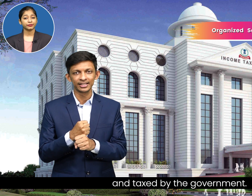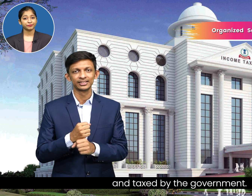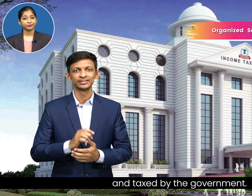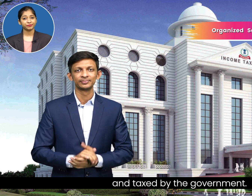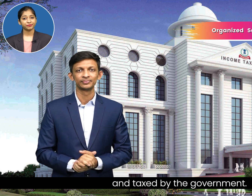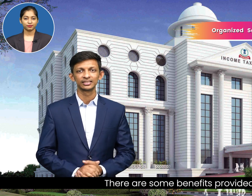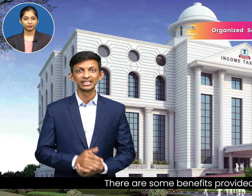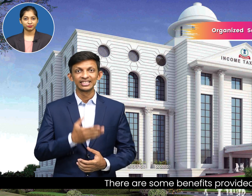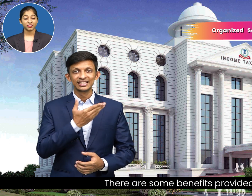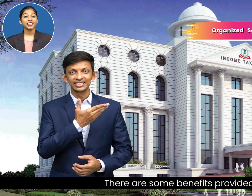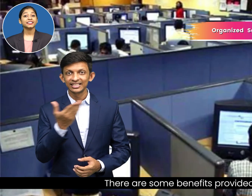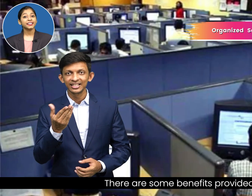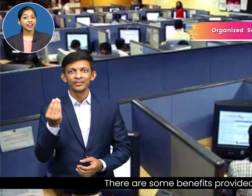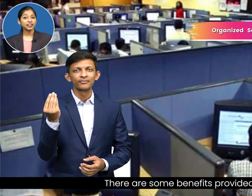government.